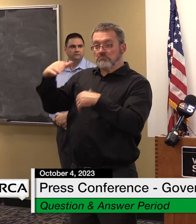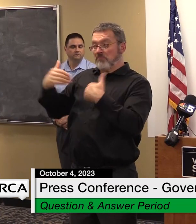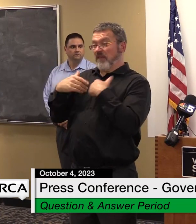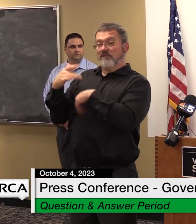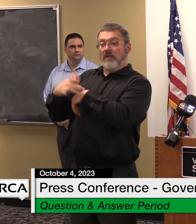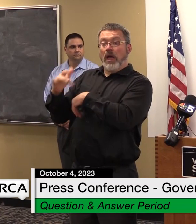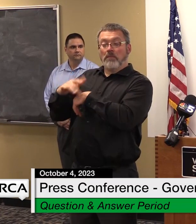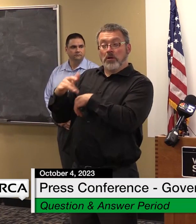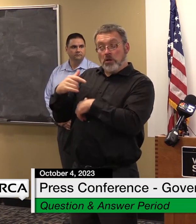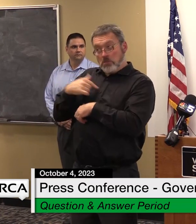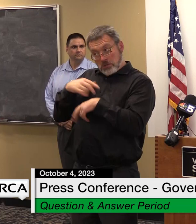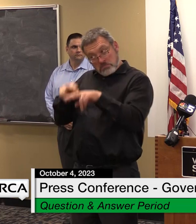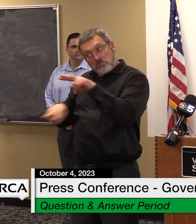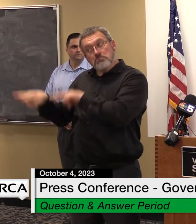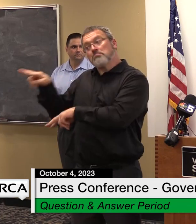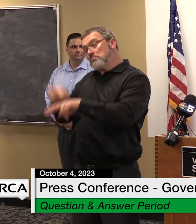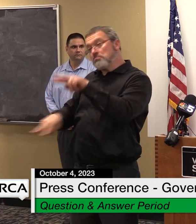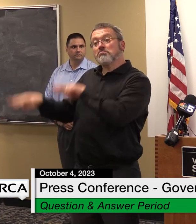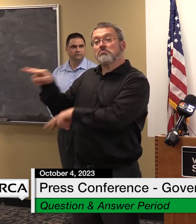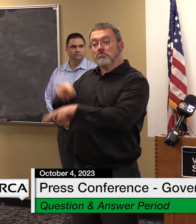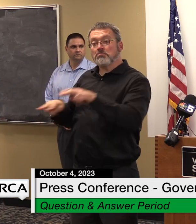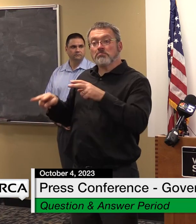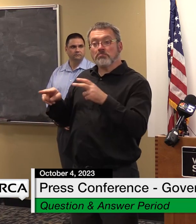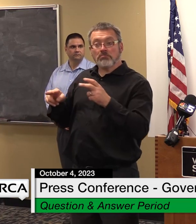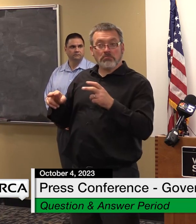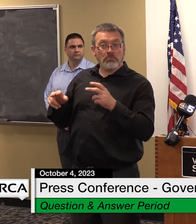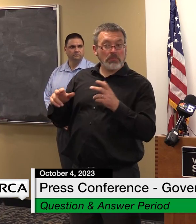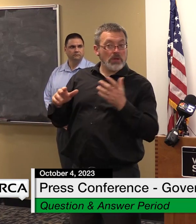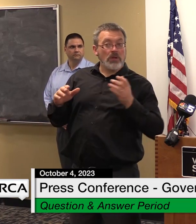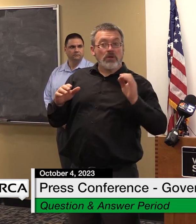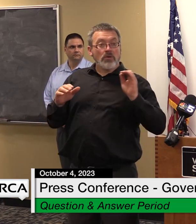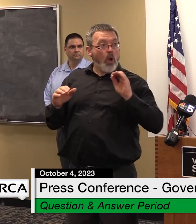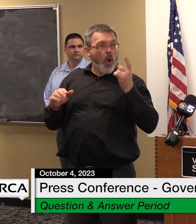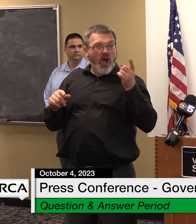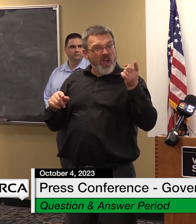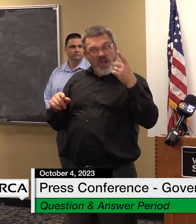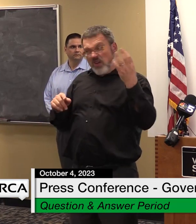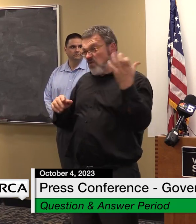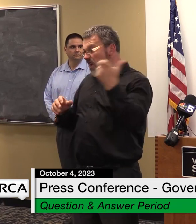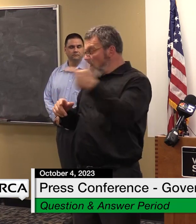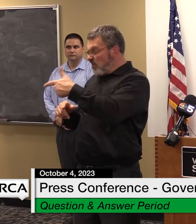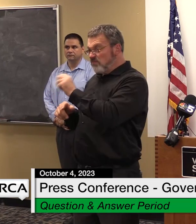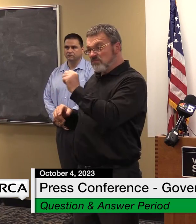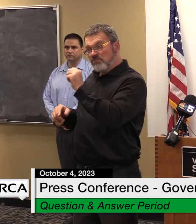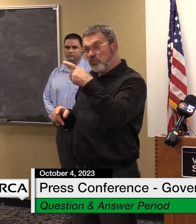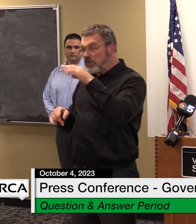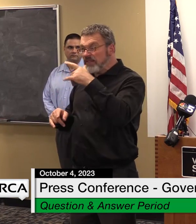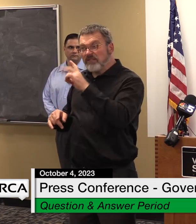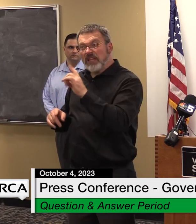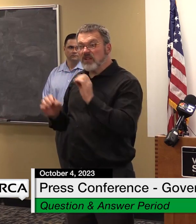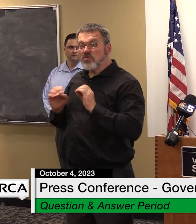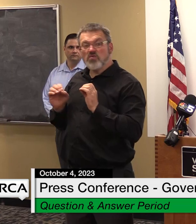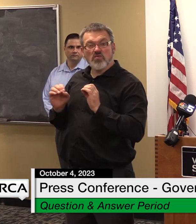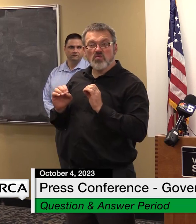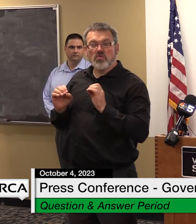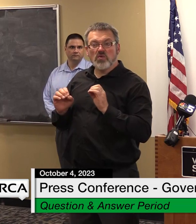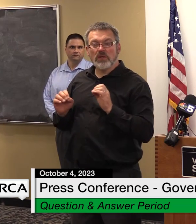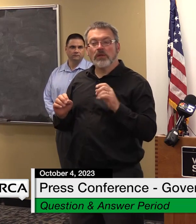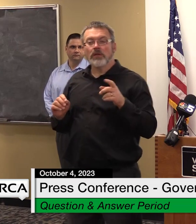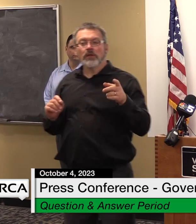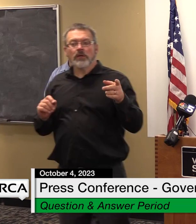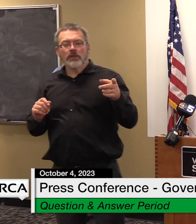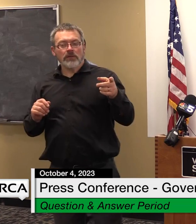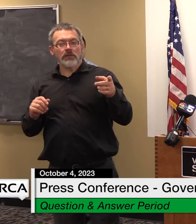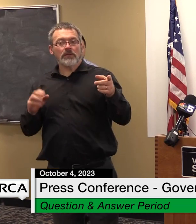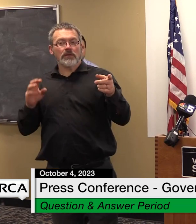interested right now, we don't seem to have anybody who's interested in going to that specific park. And when you said cold, hard weather, you